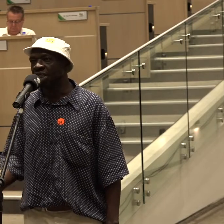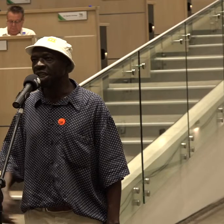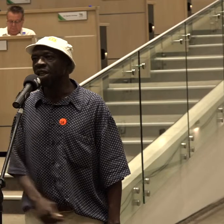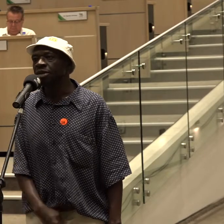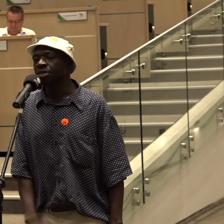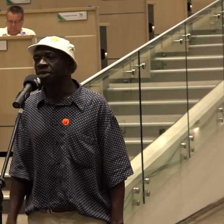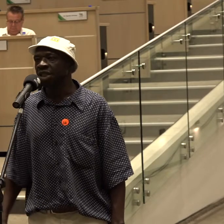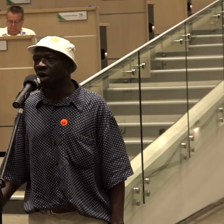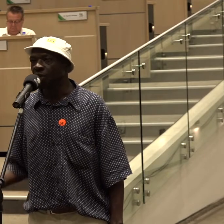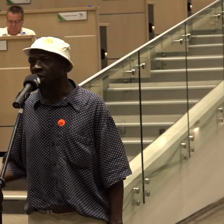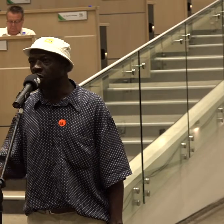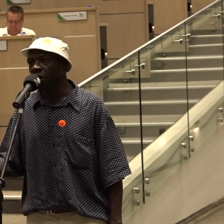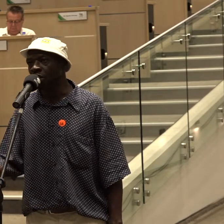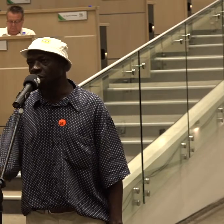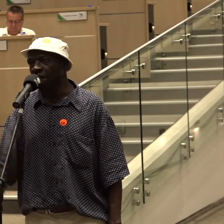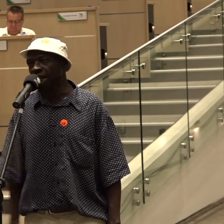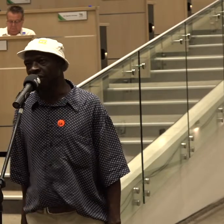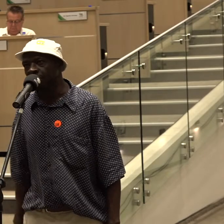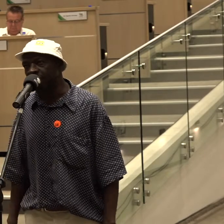foreign